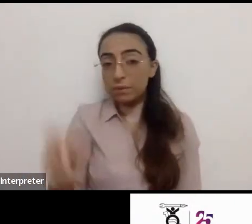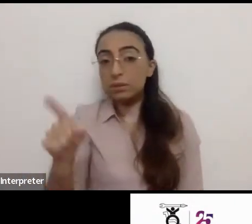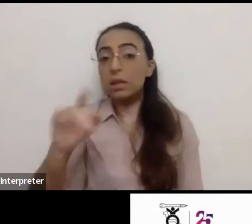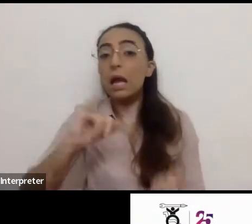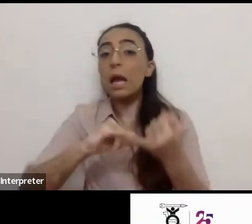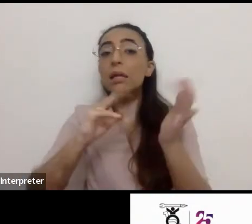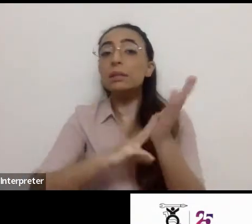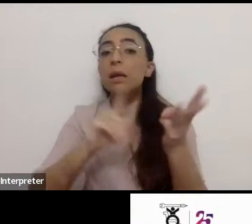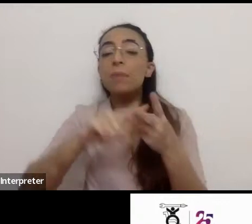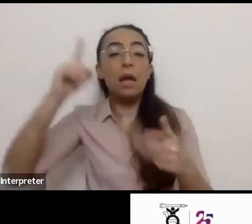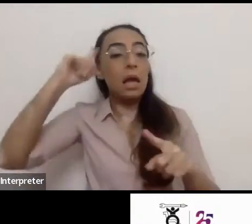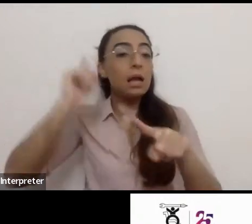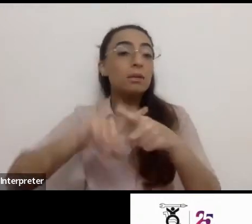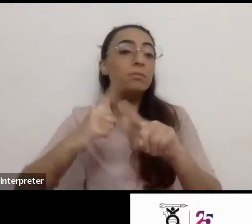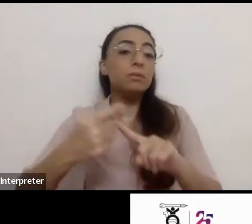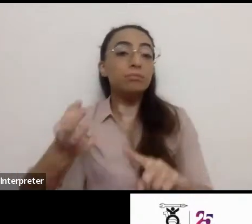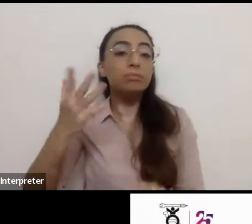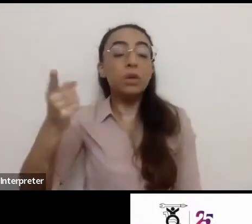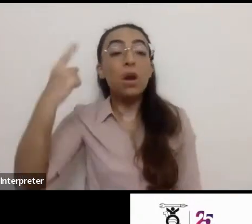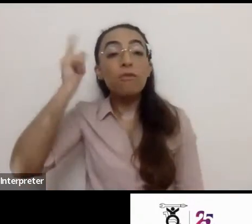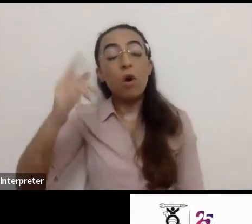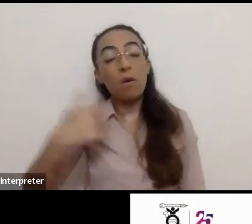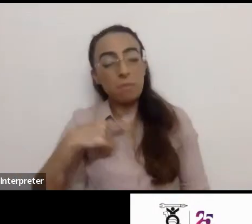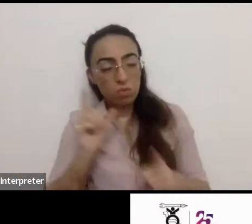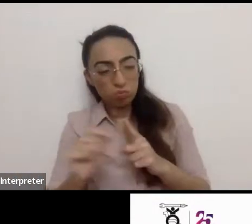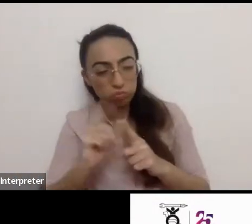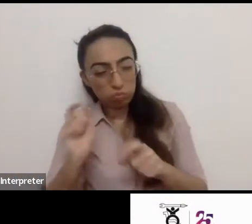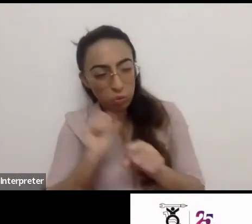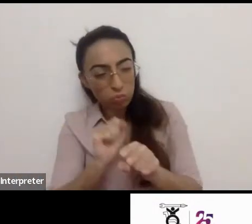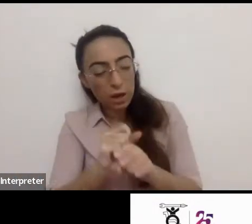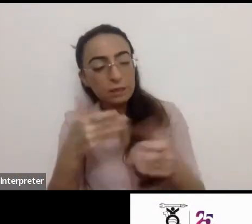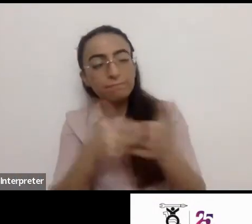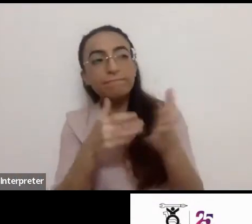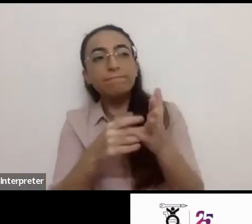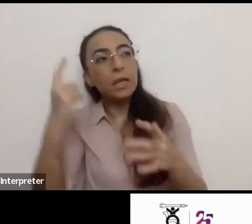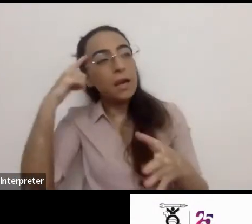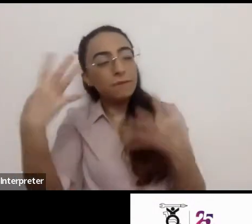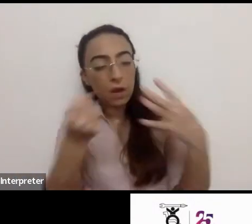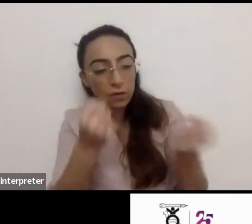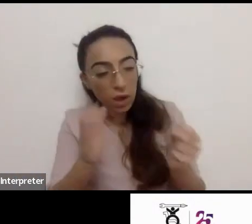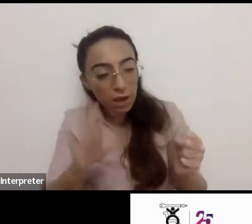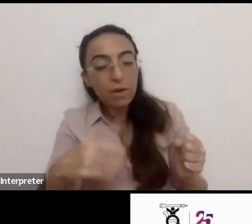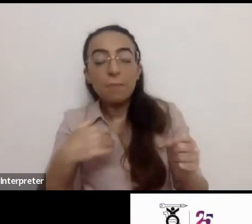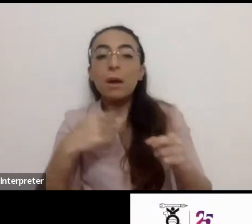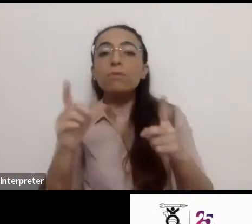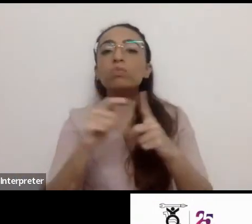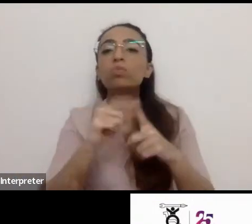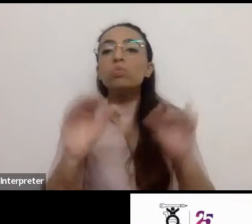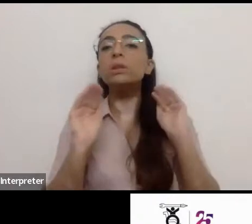a very active role to be cognizant of these challenges, some of which we face, some of which are